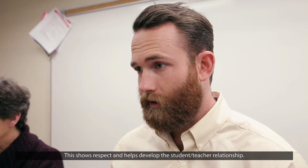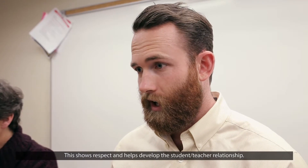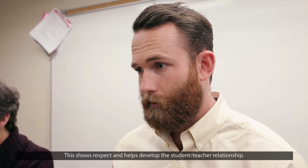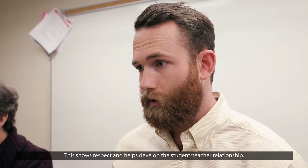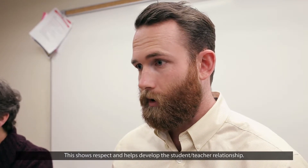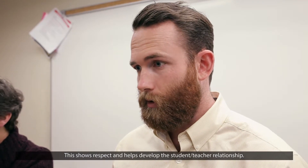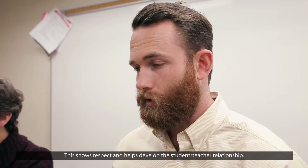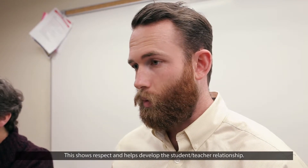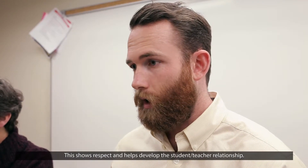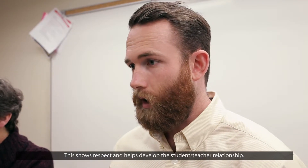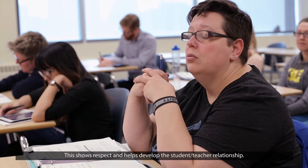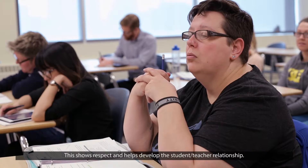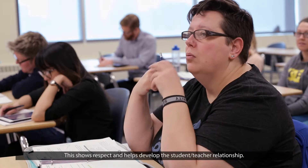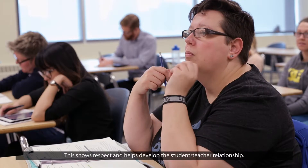helps develop the student-teacher relationship.